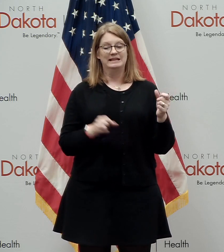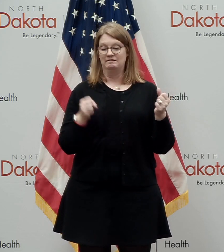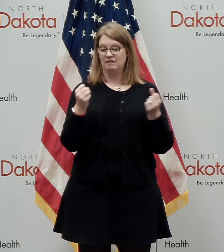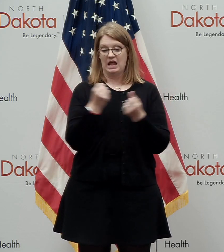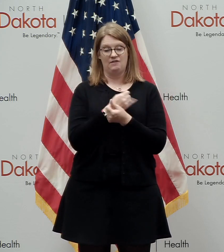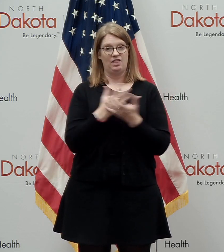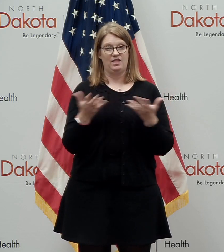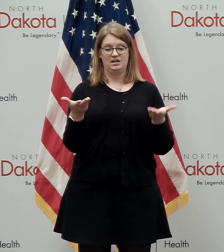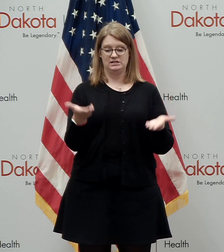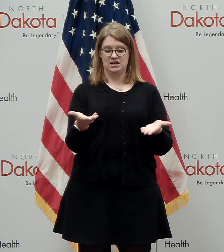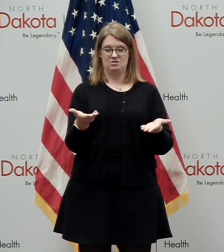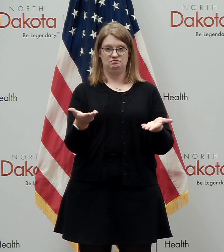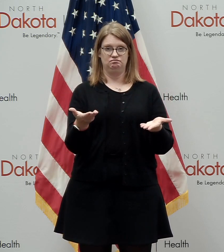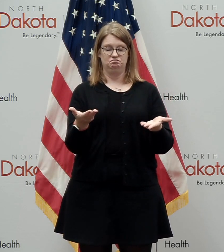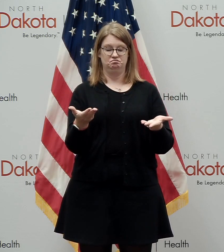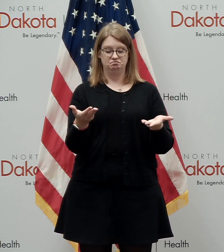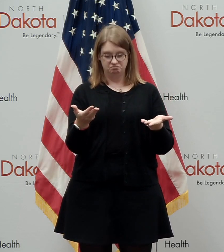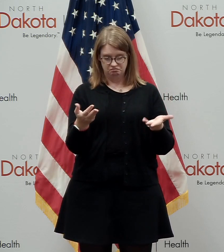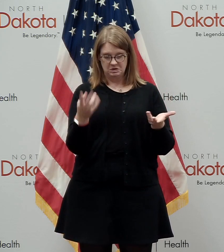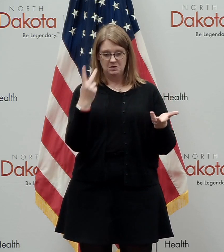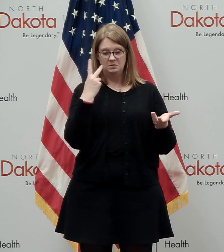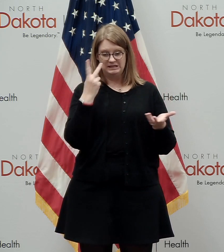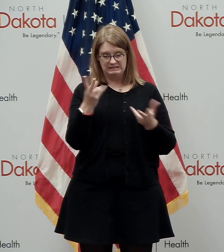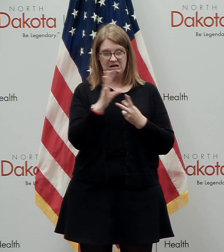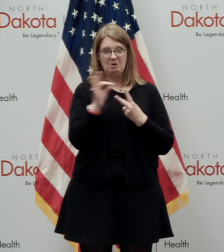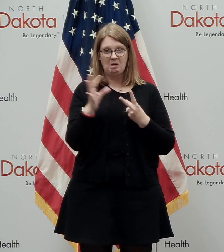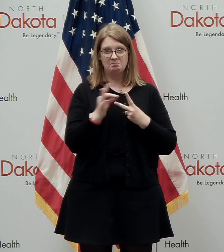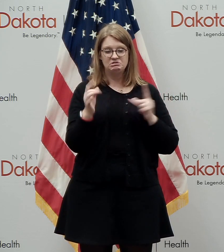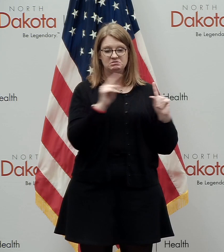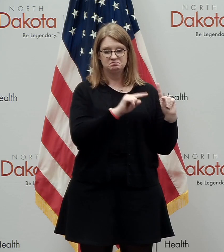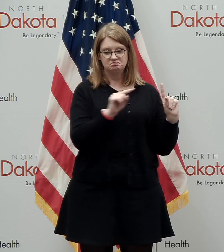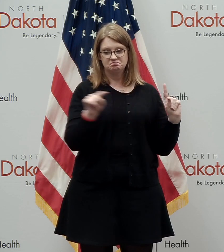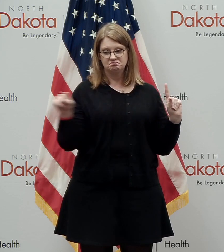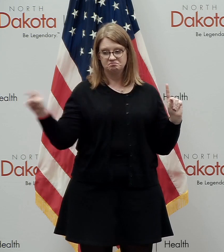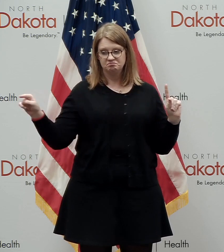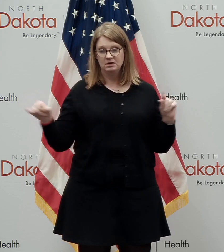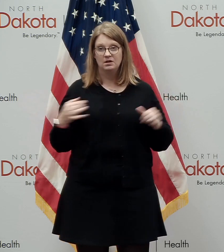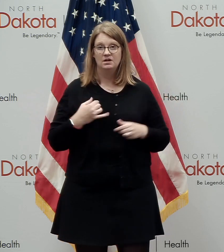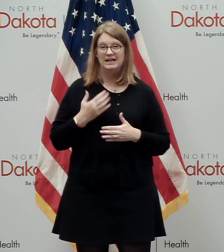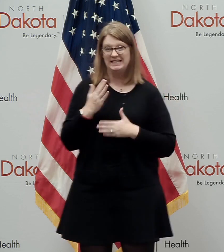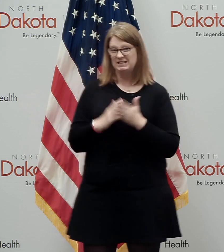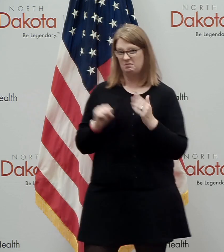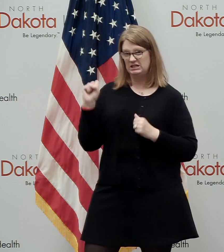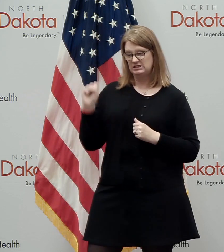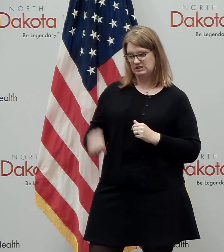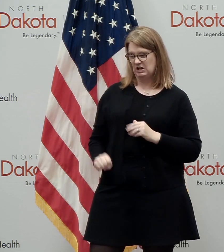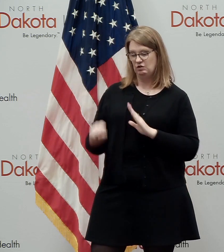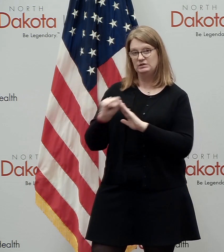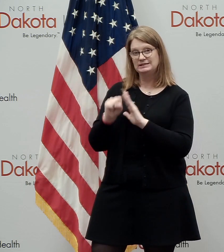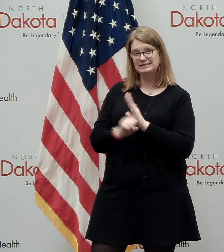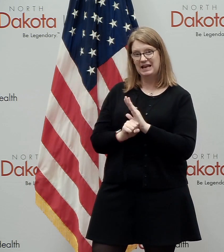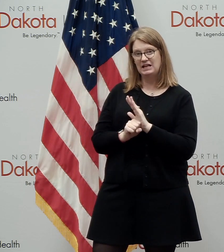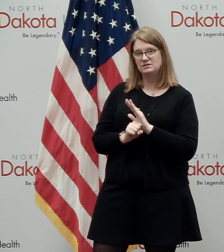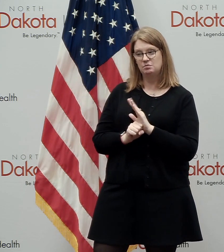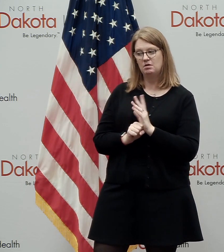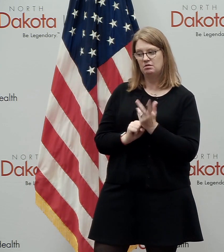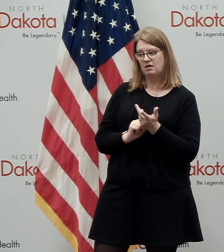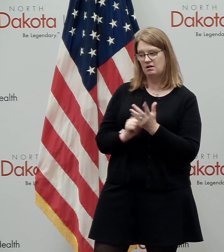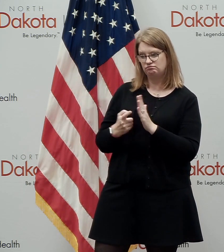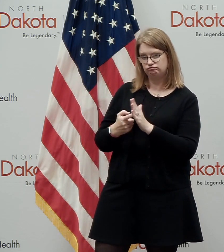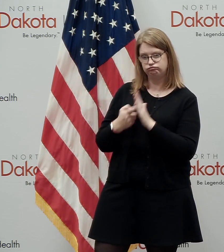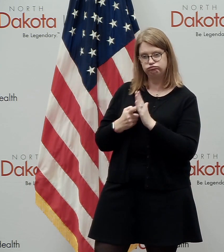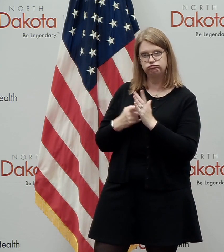table, and I know that we've seen in some of the southern states where they took specific action about